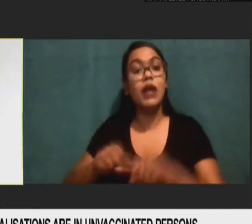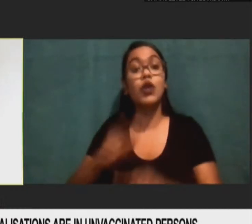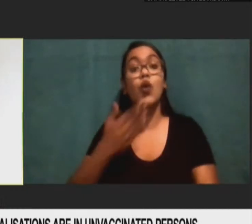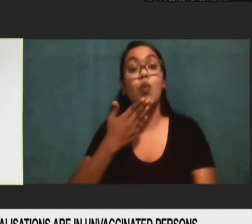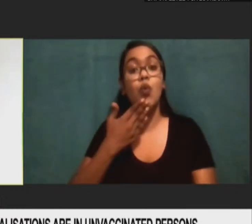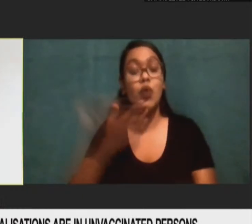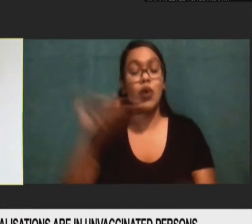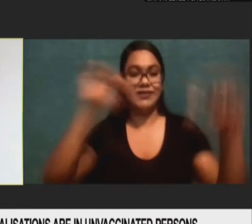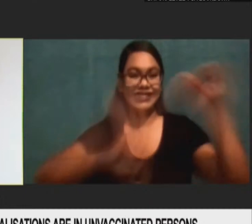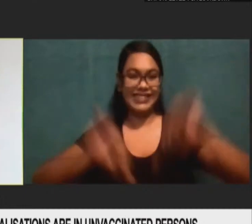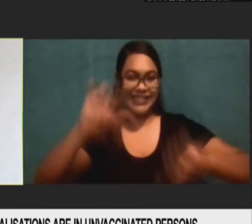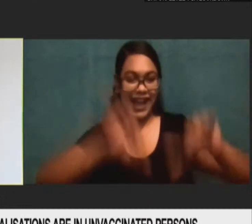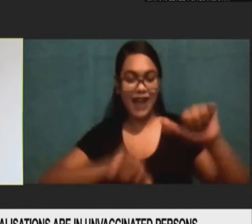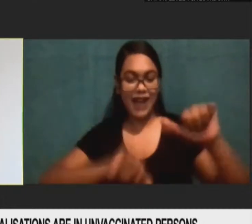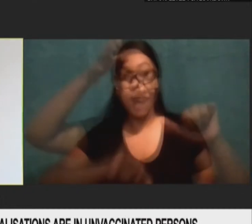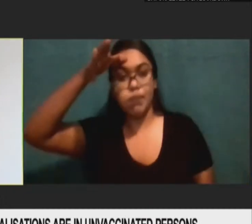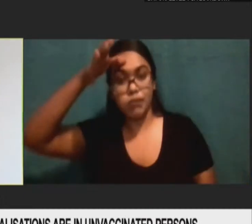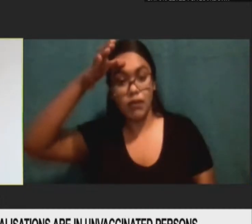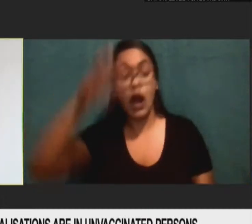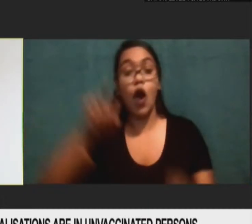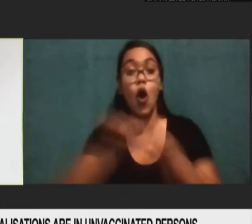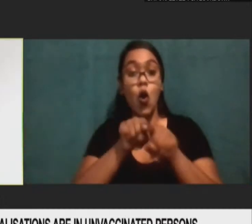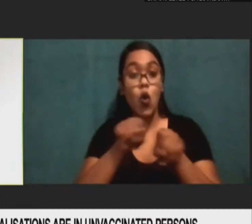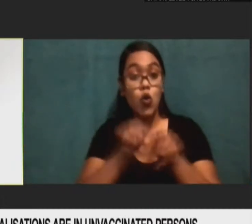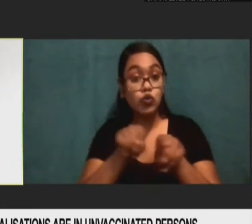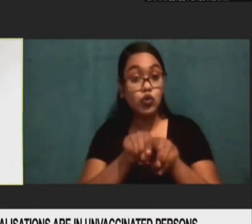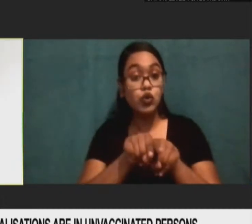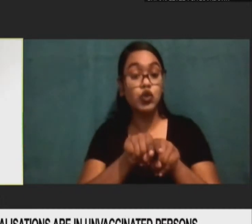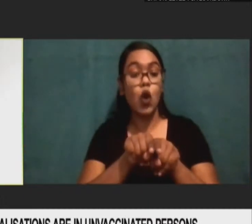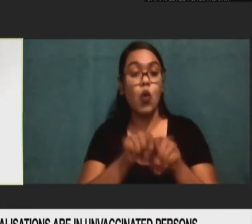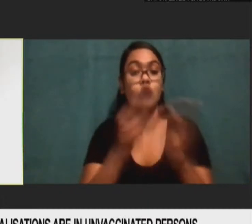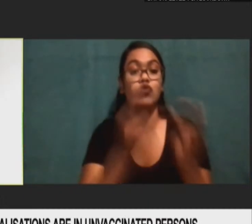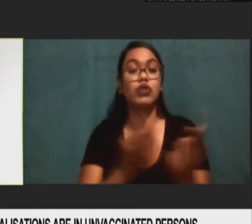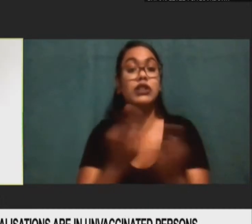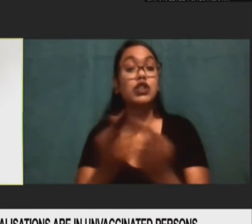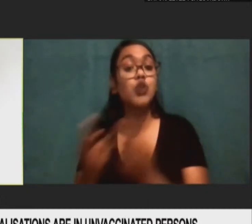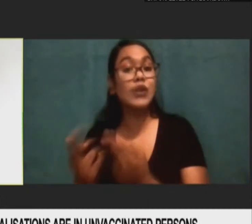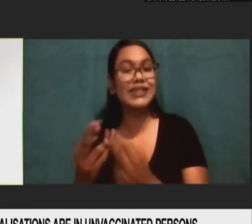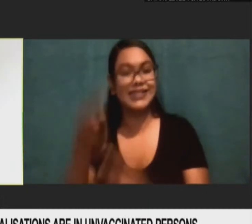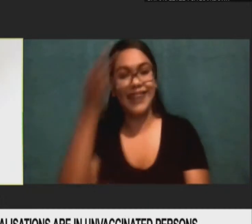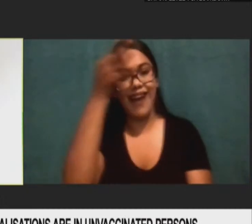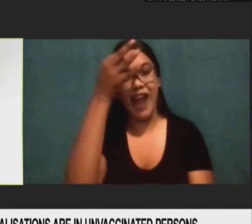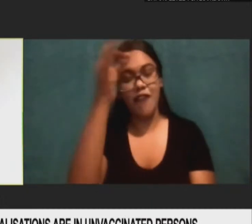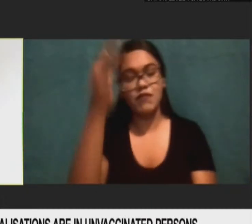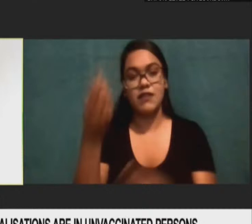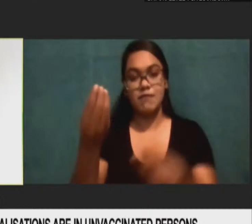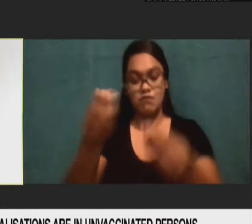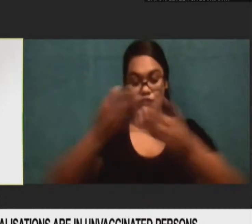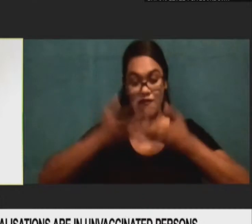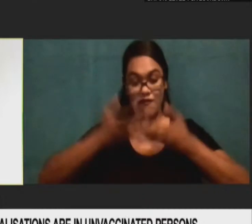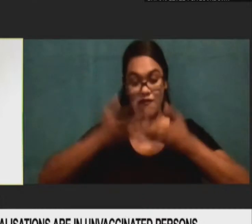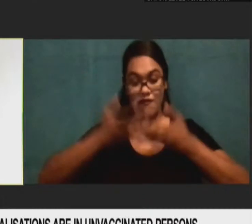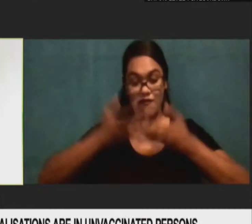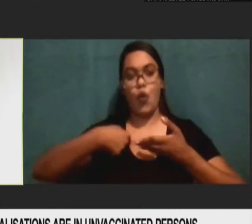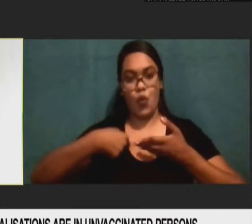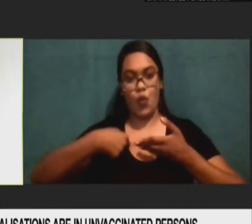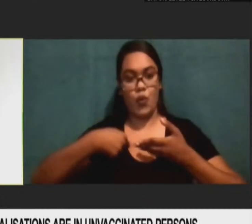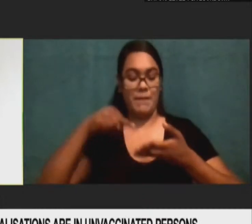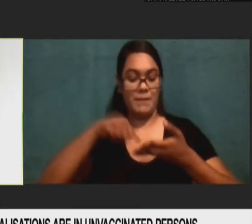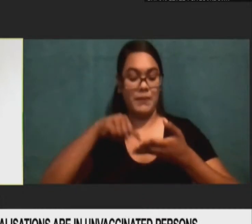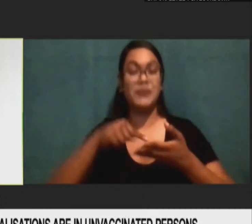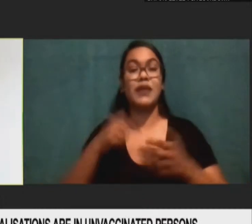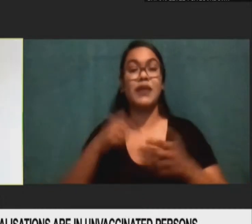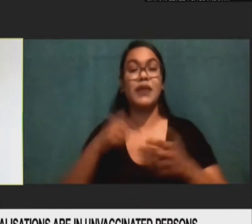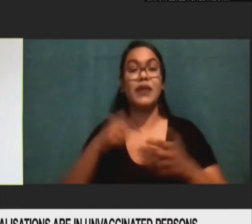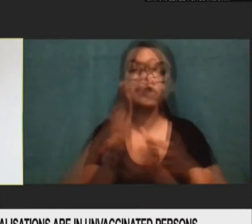the resources that the Gauteng provincial government has provided and the remarkable support we are receiving from the NICD,